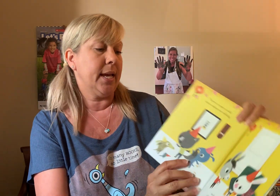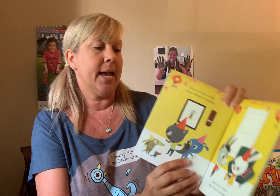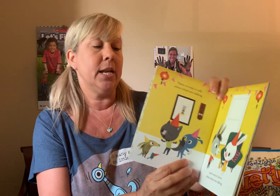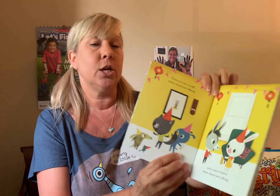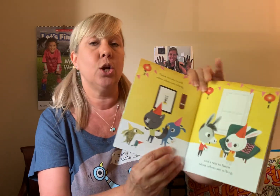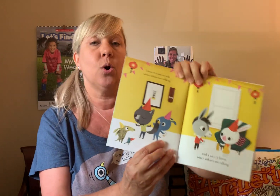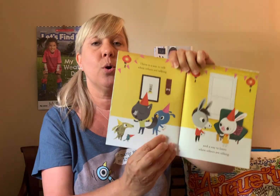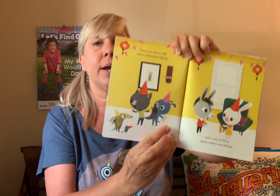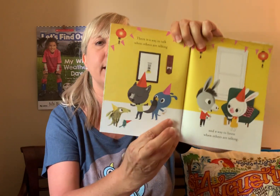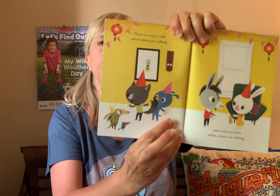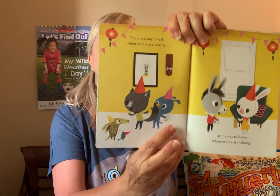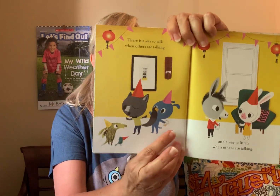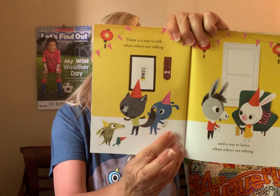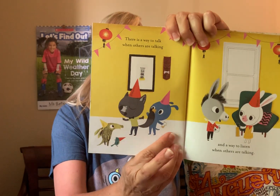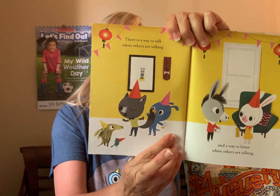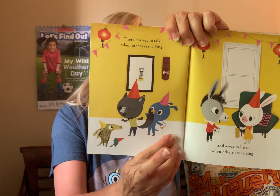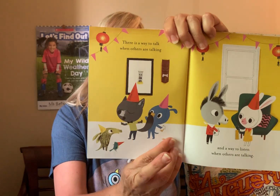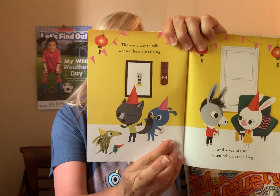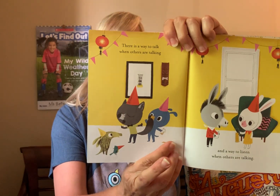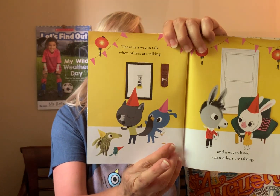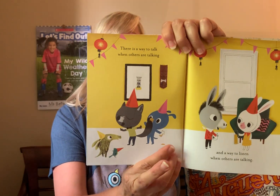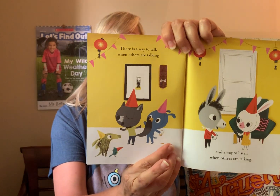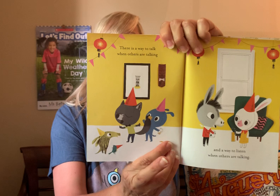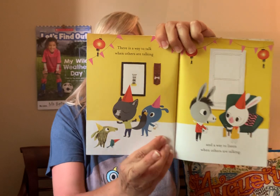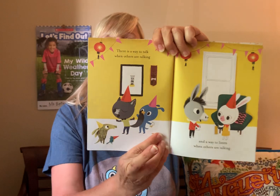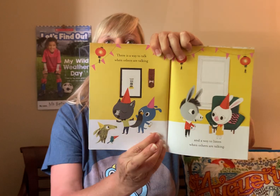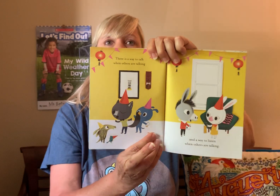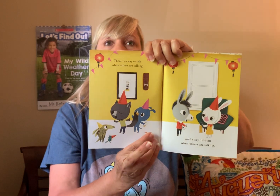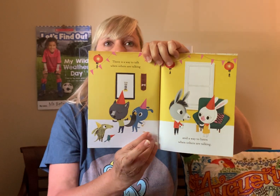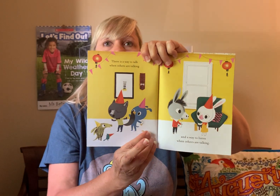and ignoring this poor guy right here.